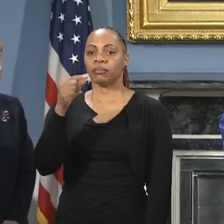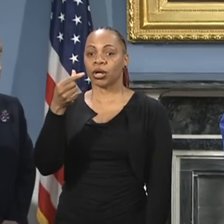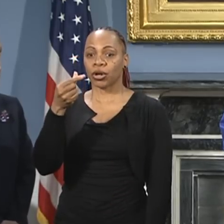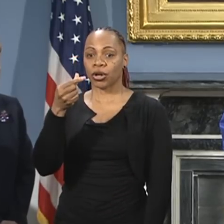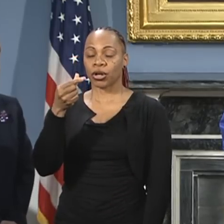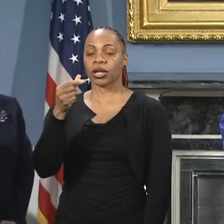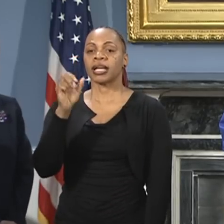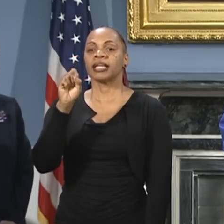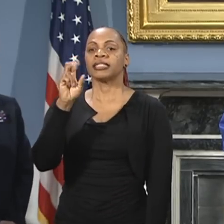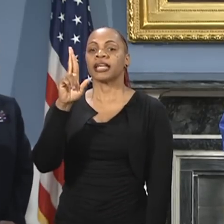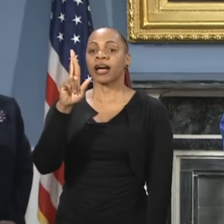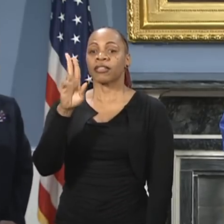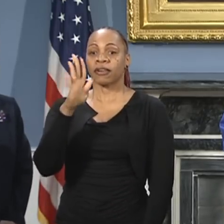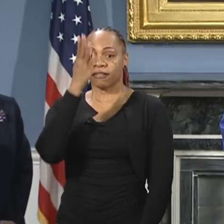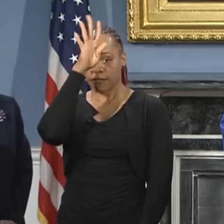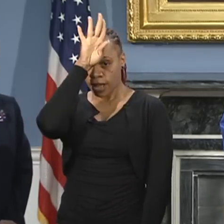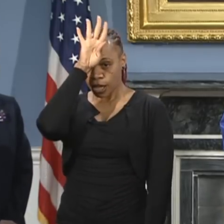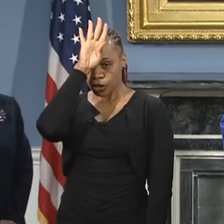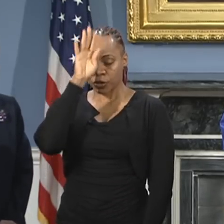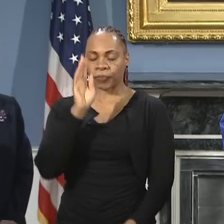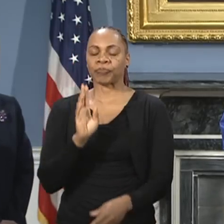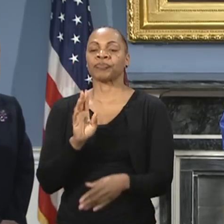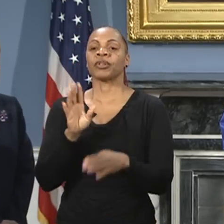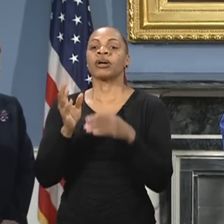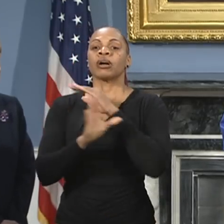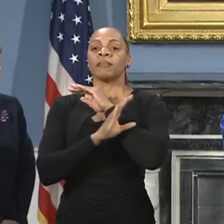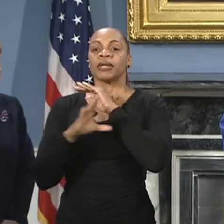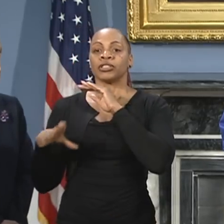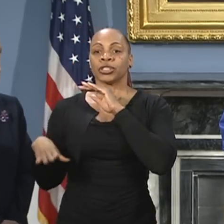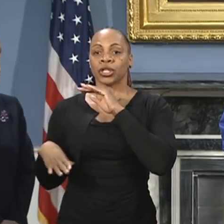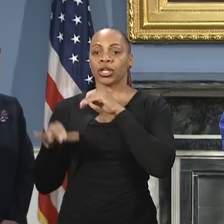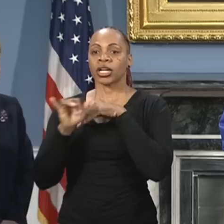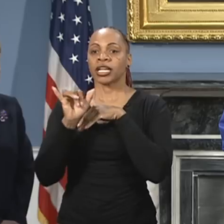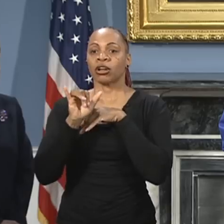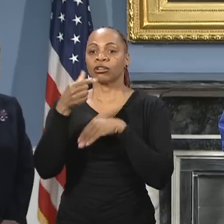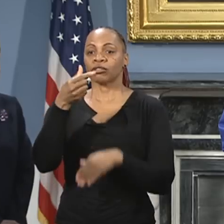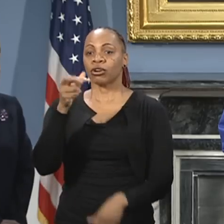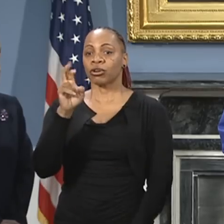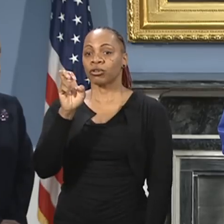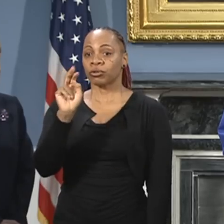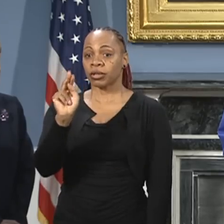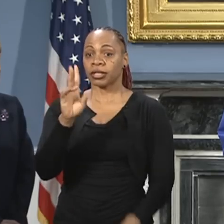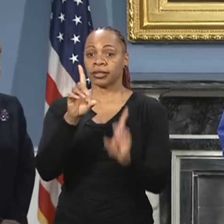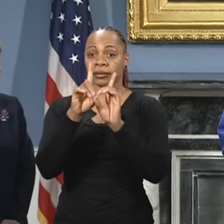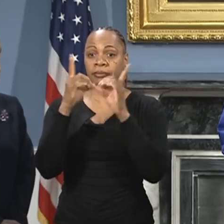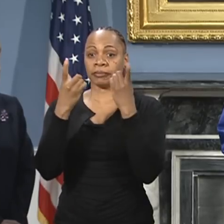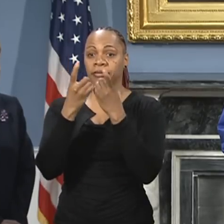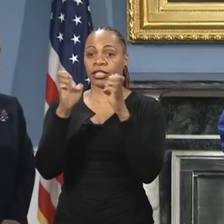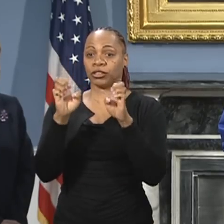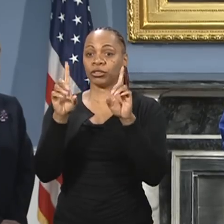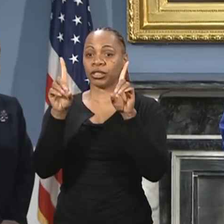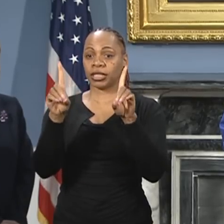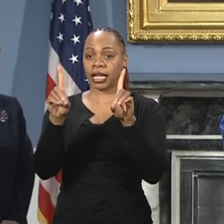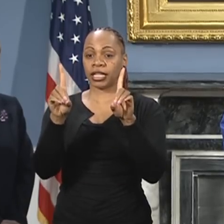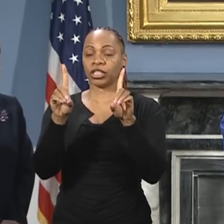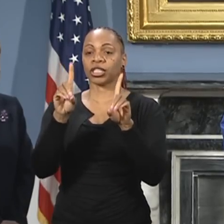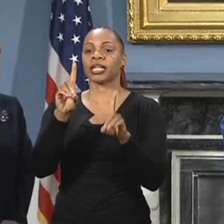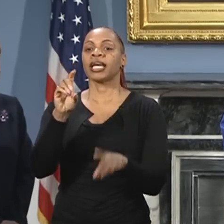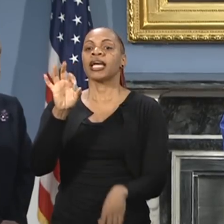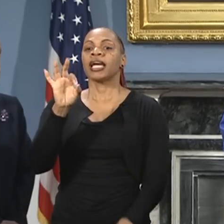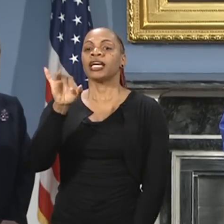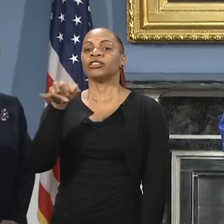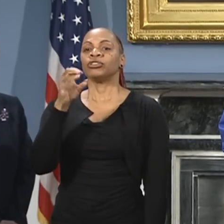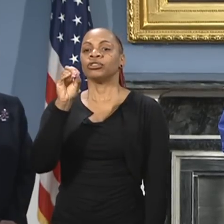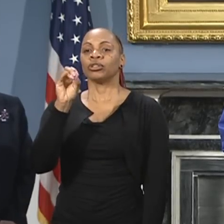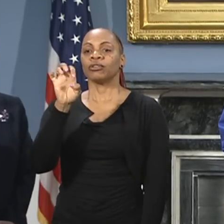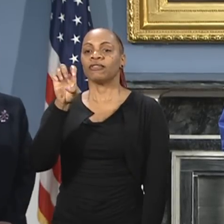Commissioner, Kathleen Grimm, Deputy Chancellor at Department of Education, Division of Operations, and Chief Joe Fox,